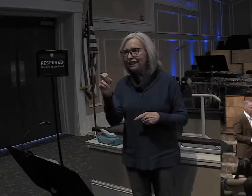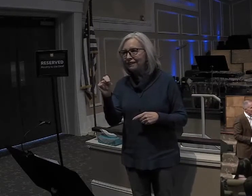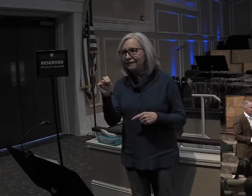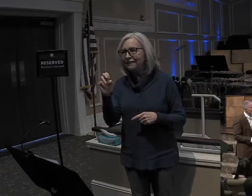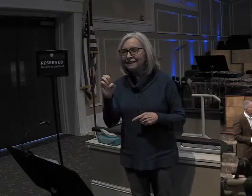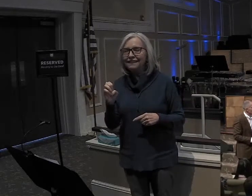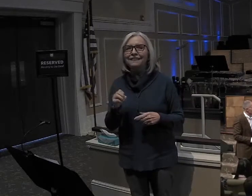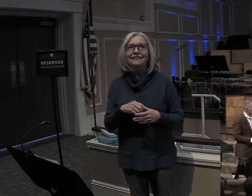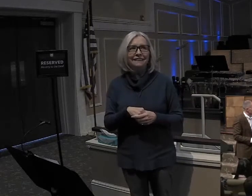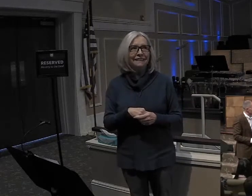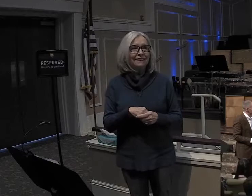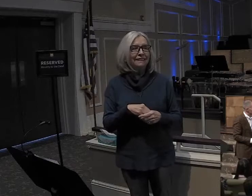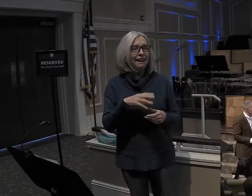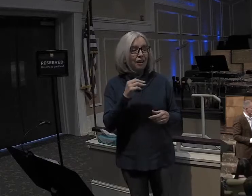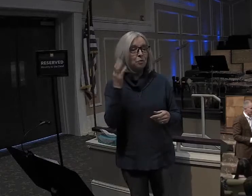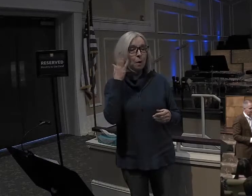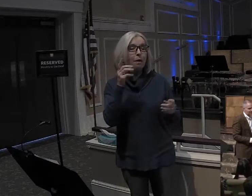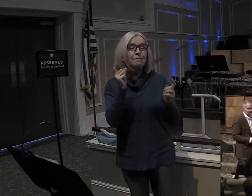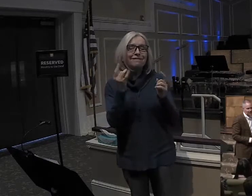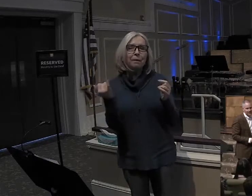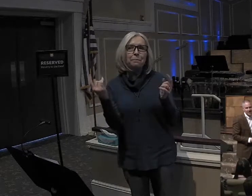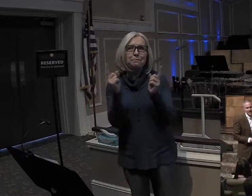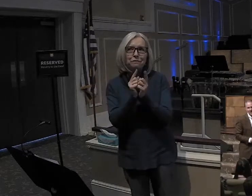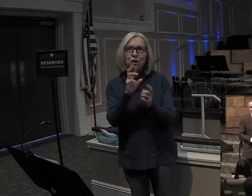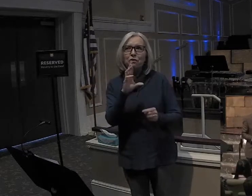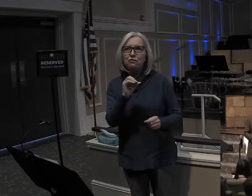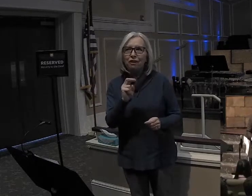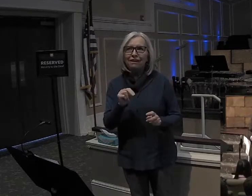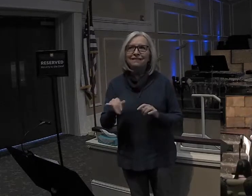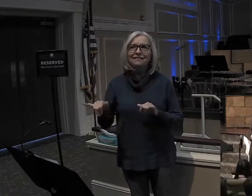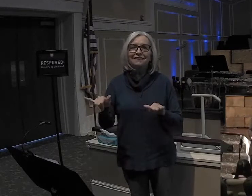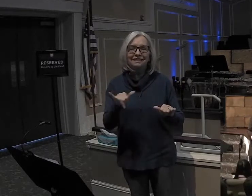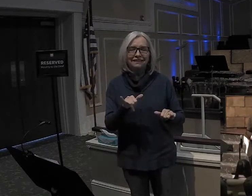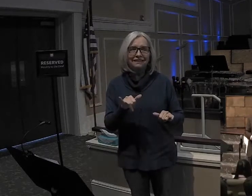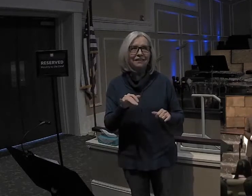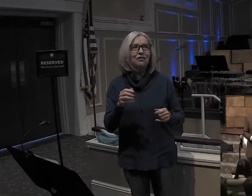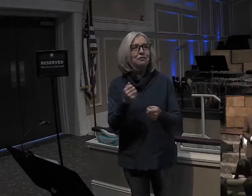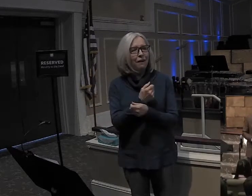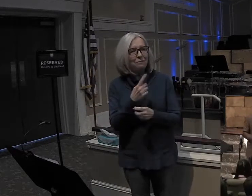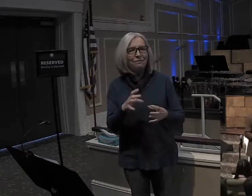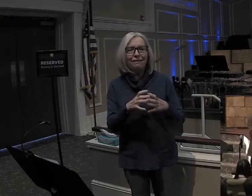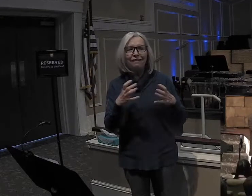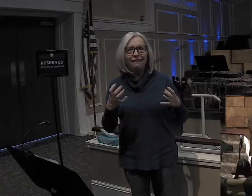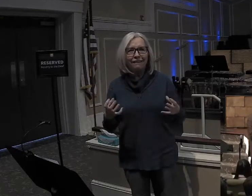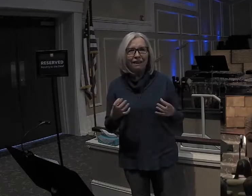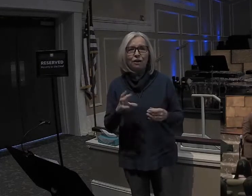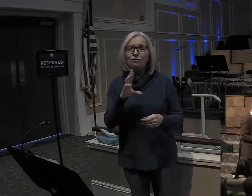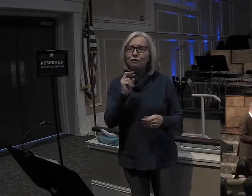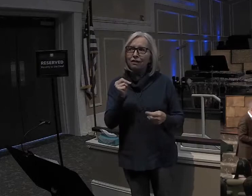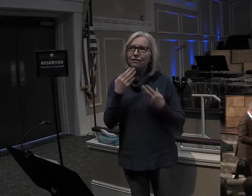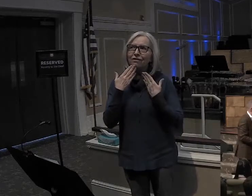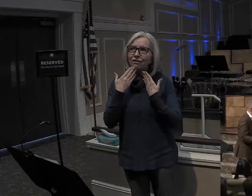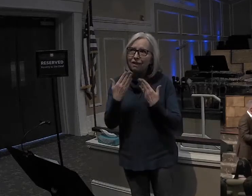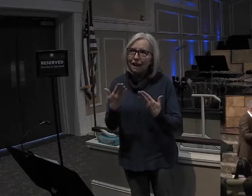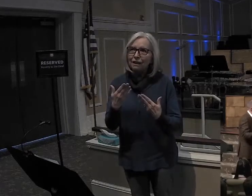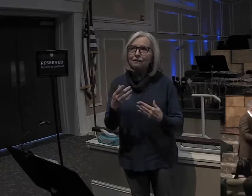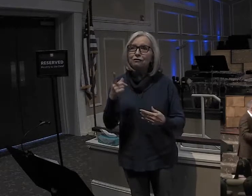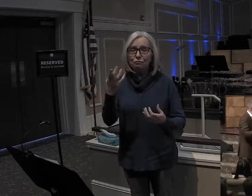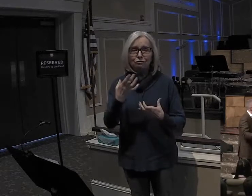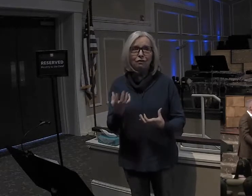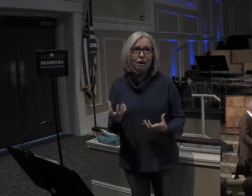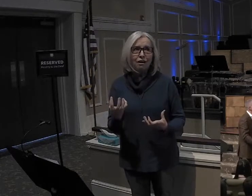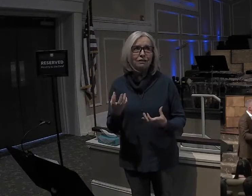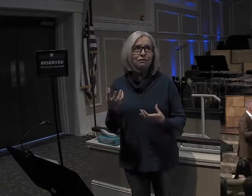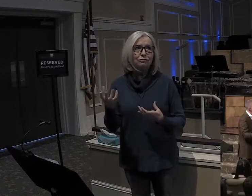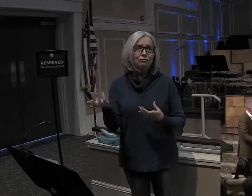see them together a lot in the coming days, but they're a great couple. Just love them so much. And Ron, we're grateful that you would desire to make this